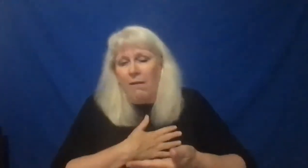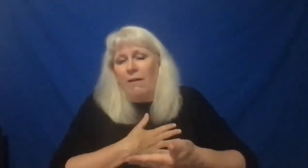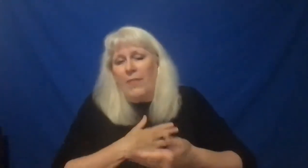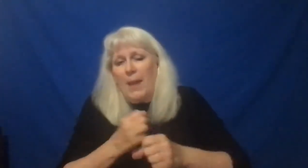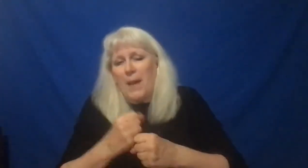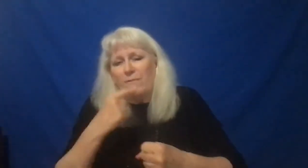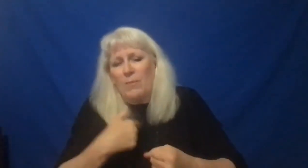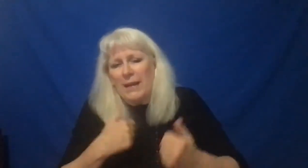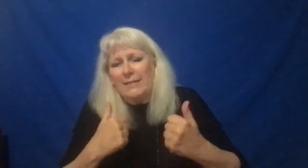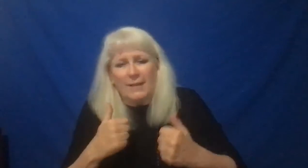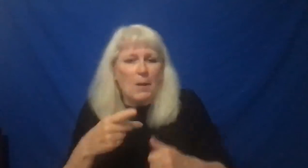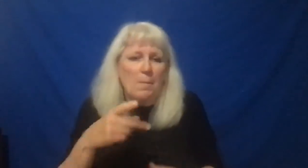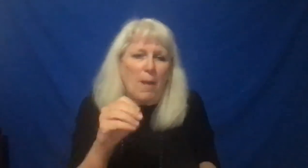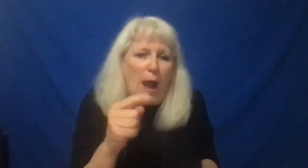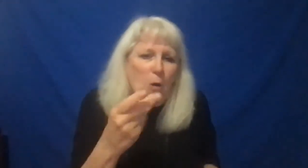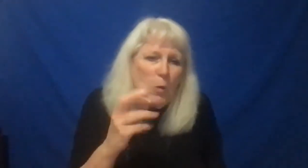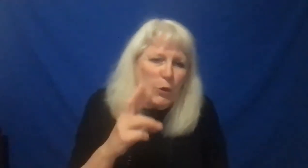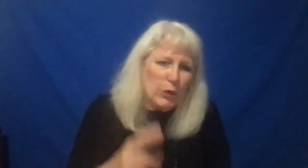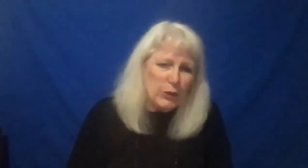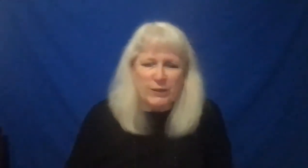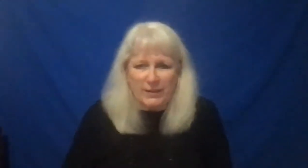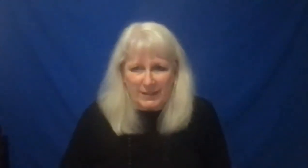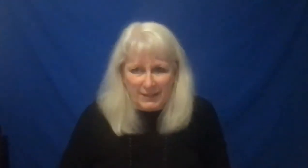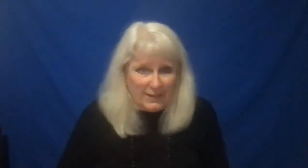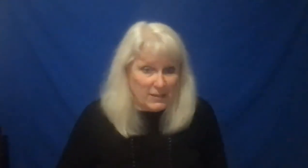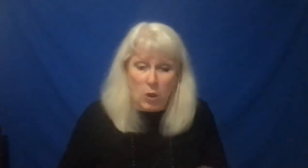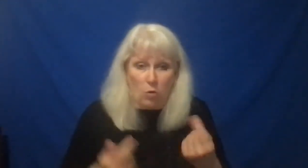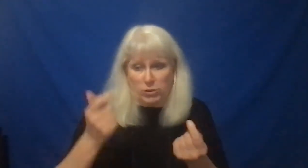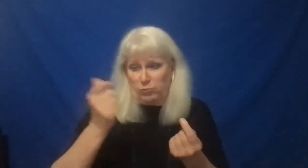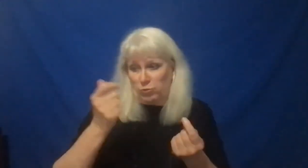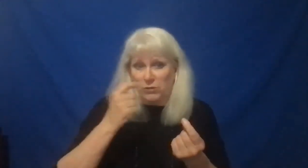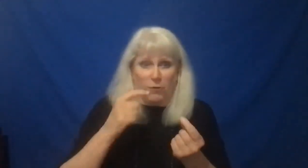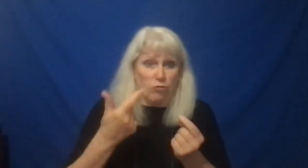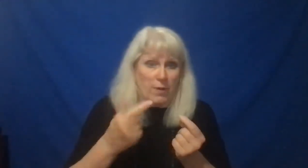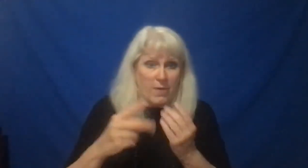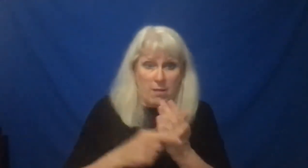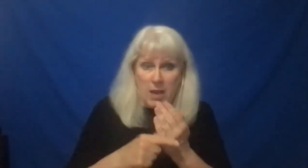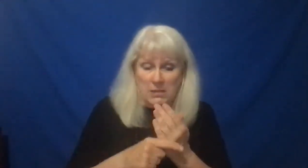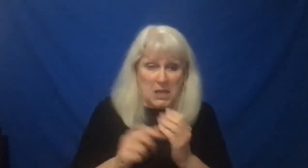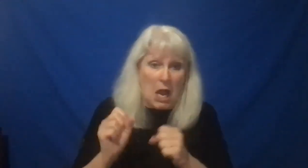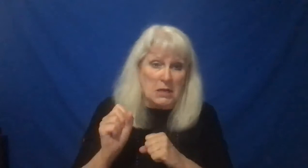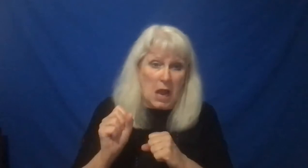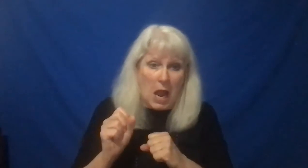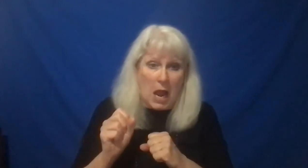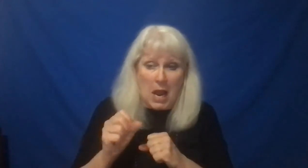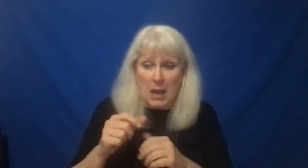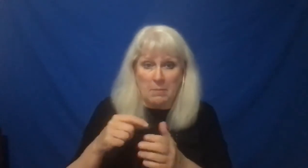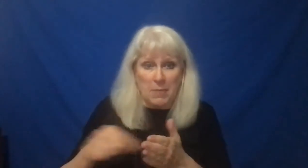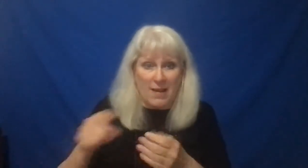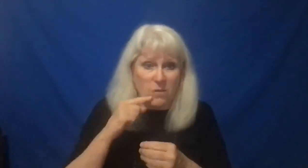I've used subscriptions when, whether it's family members or others in my life, have needed